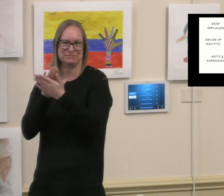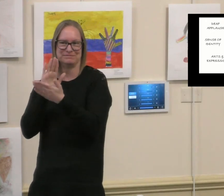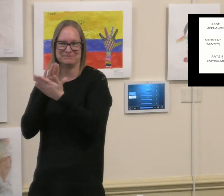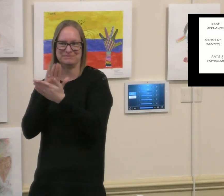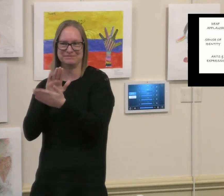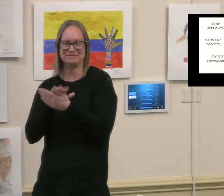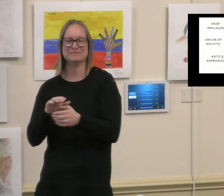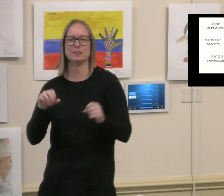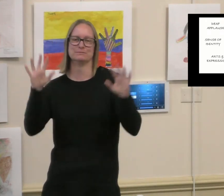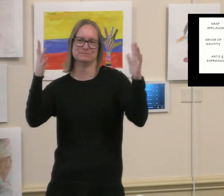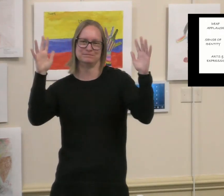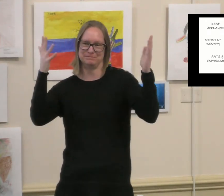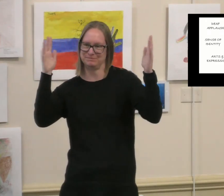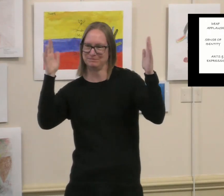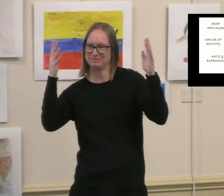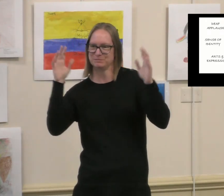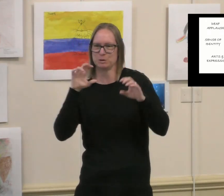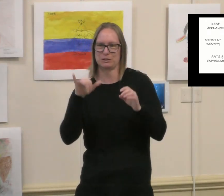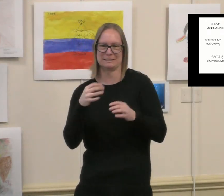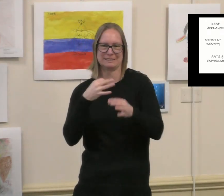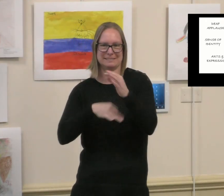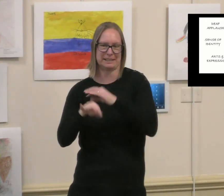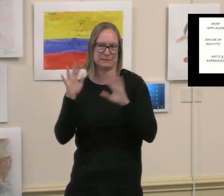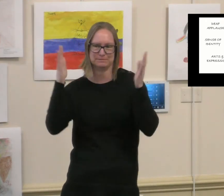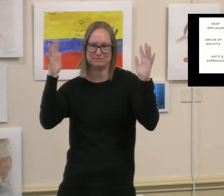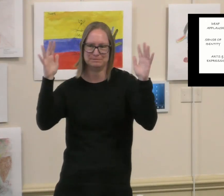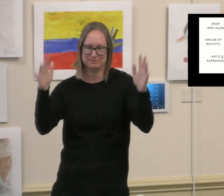because we can't hear clapping. So this is how we do applause.